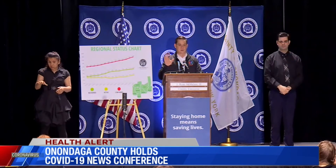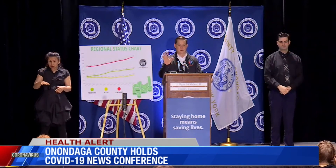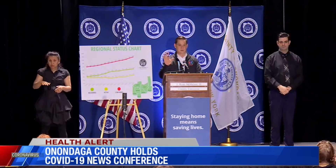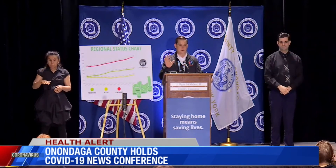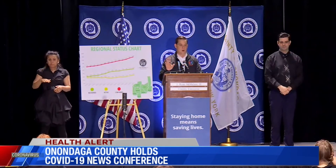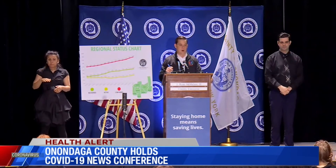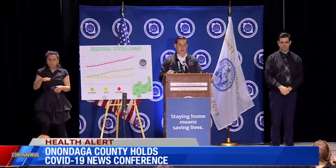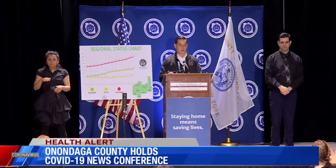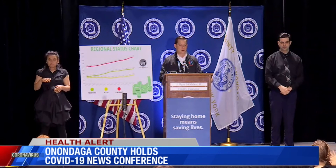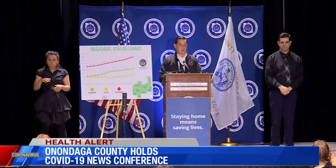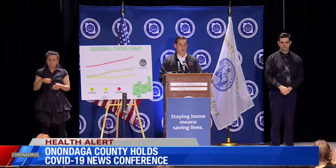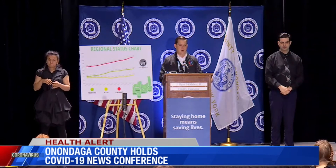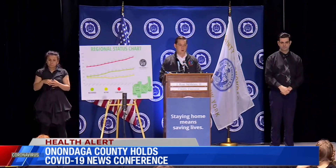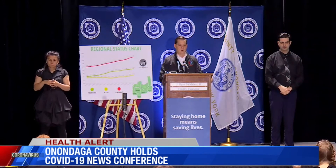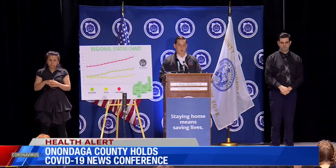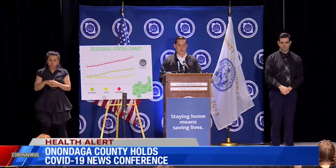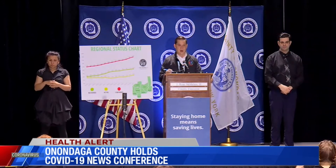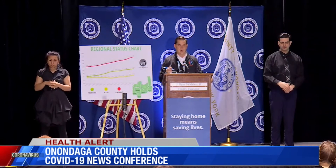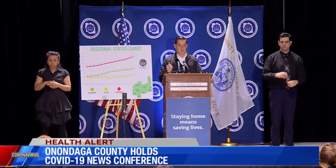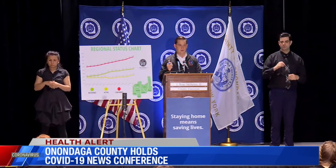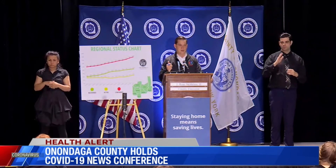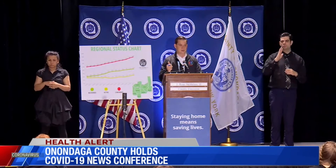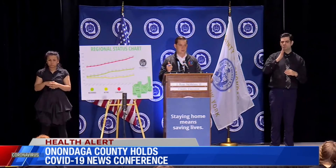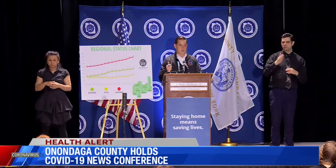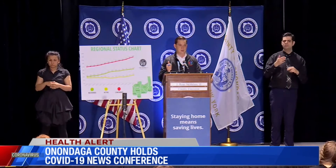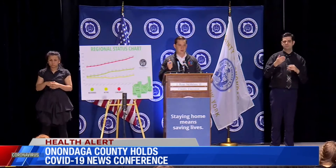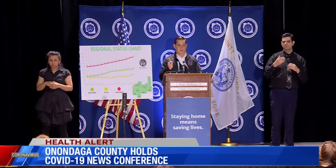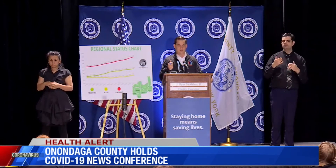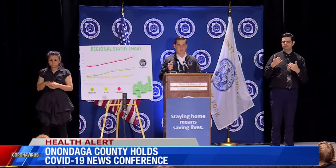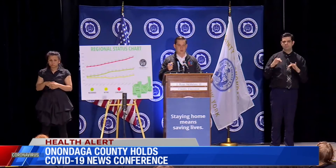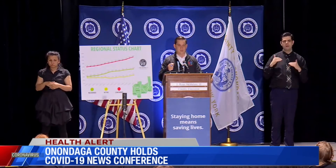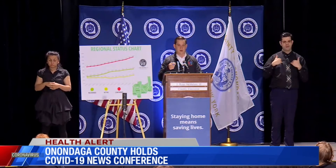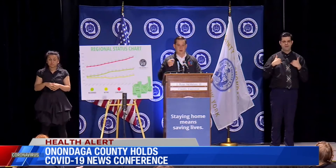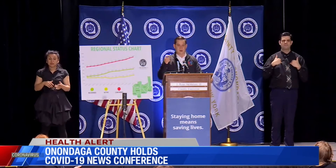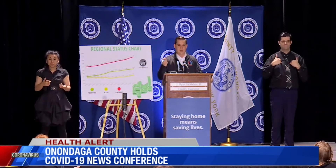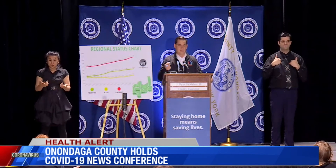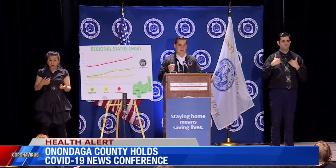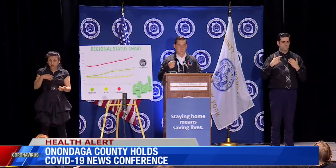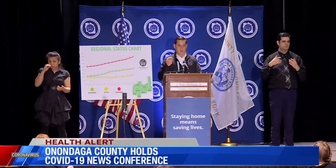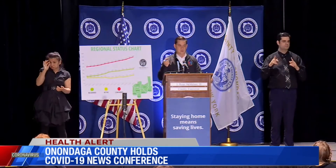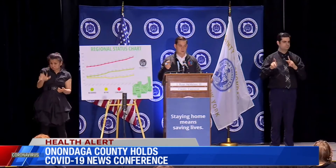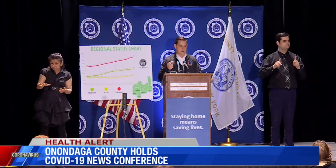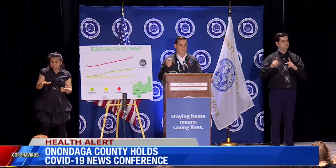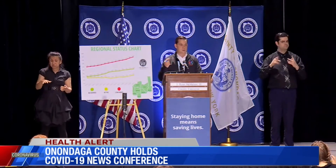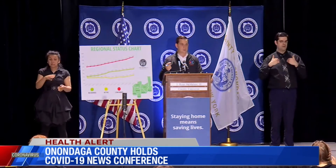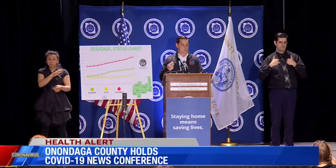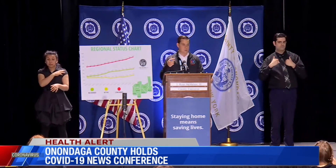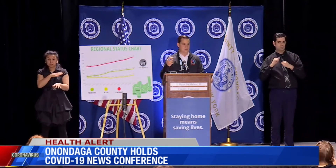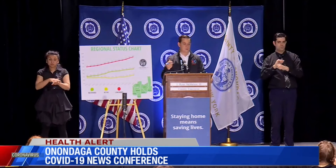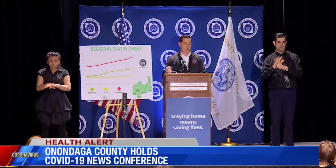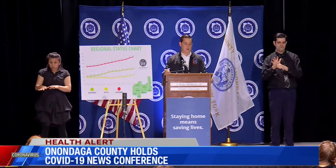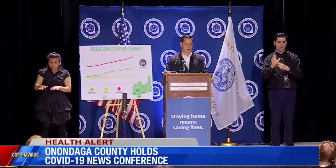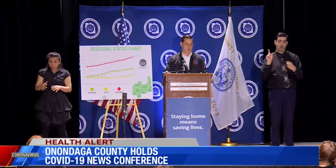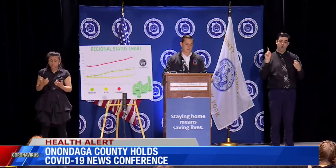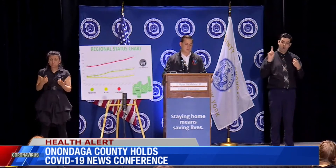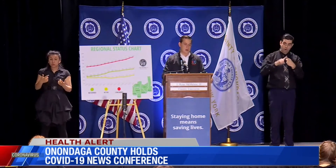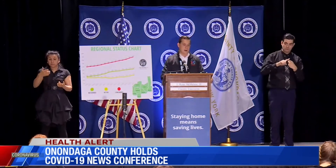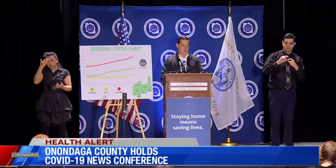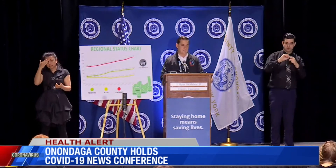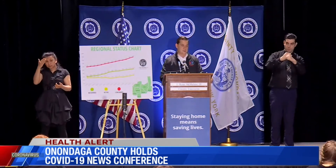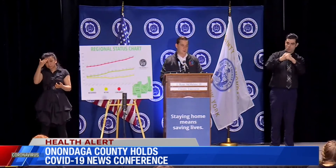virus is gone, or we have a vaccine or viral treatment, and then you can just treat the